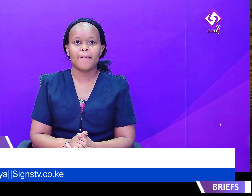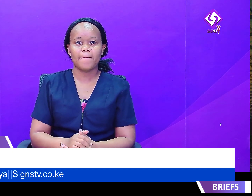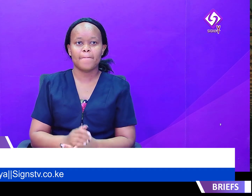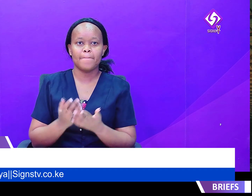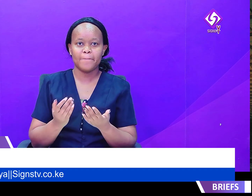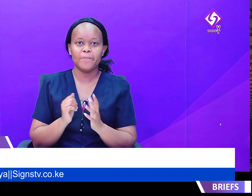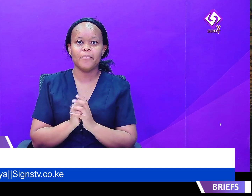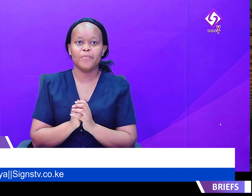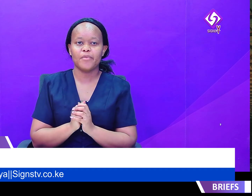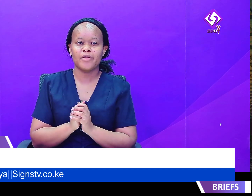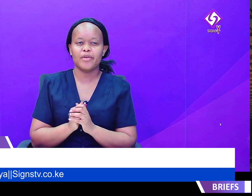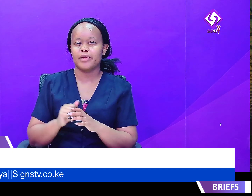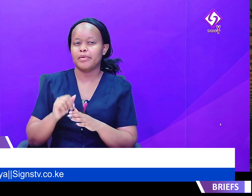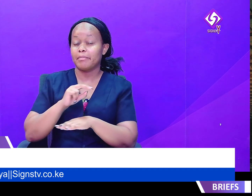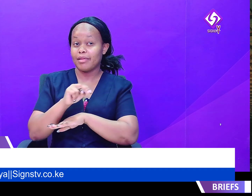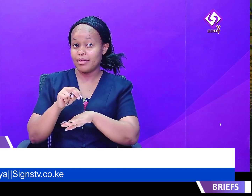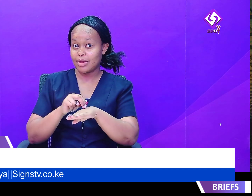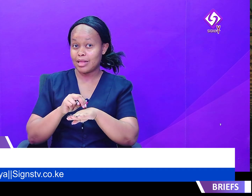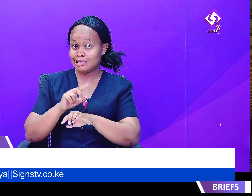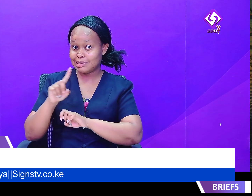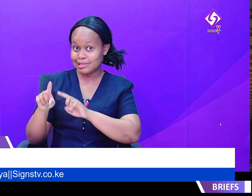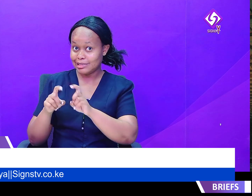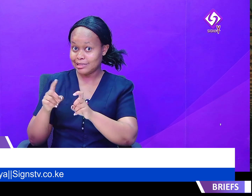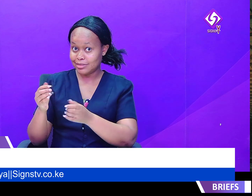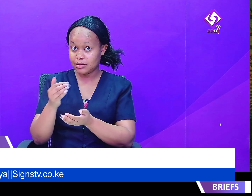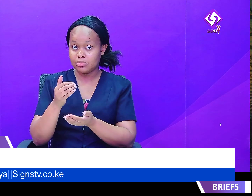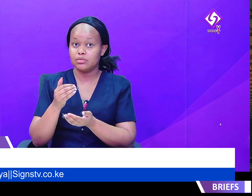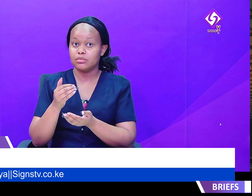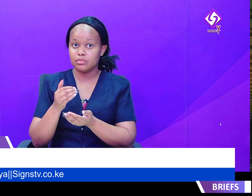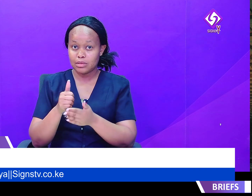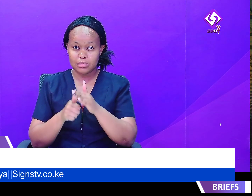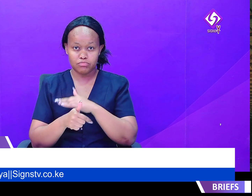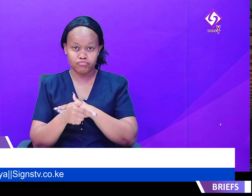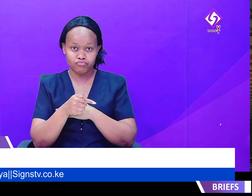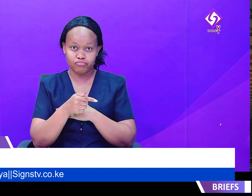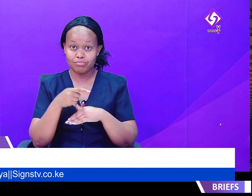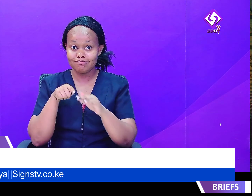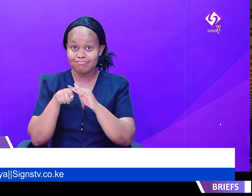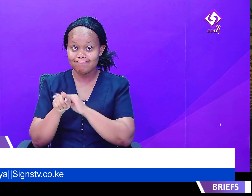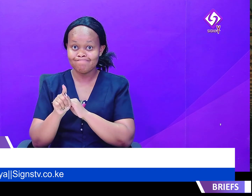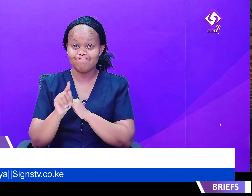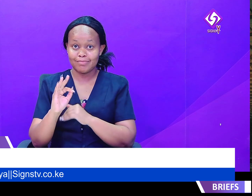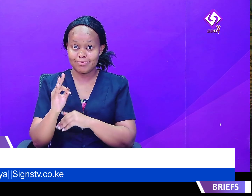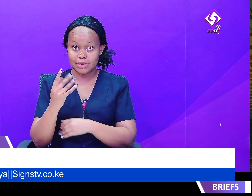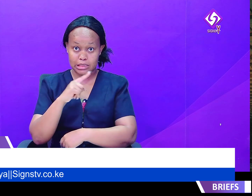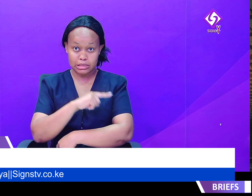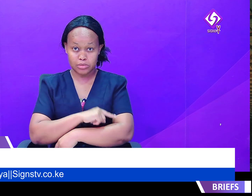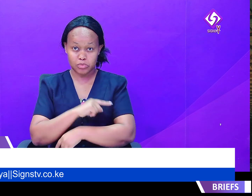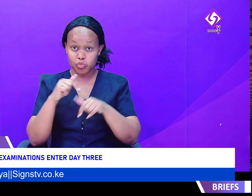Welcome for the news. The National Assessment Cycle under CBC entered its third day with